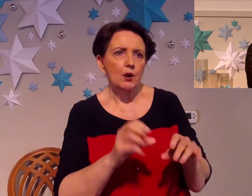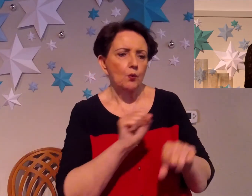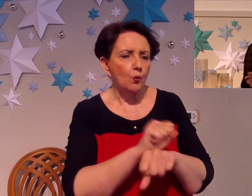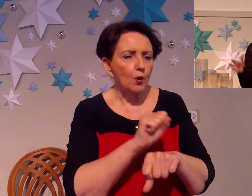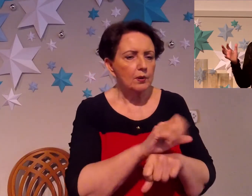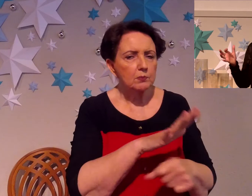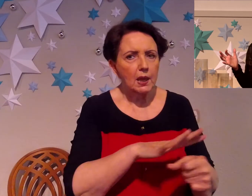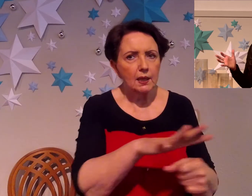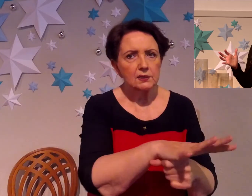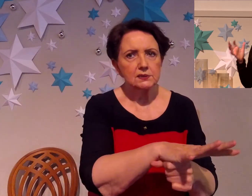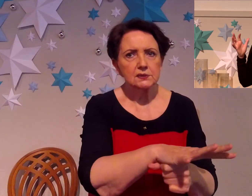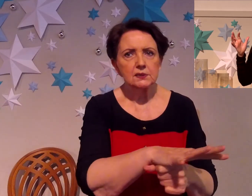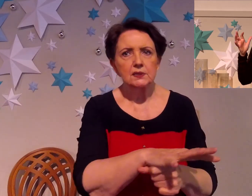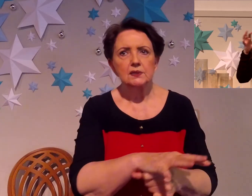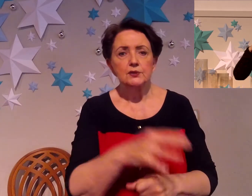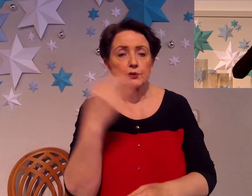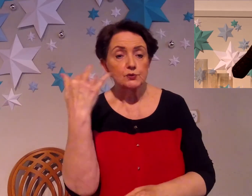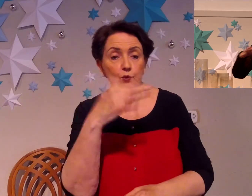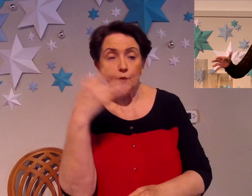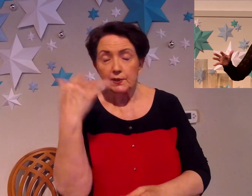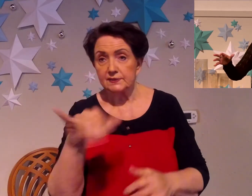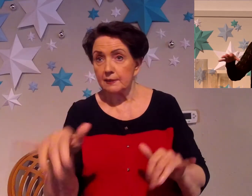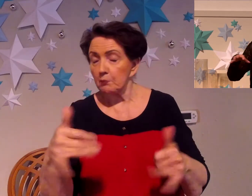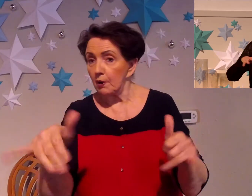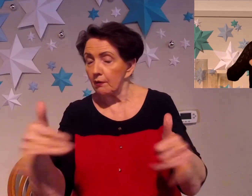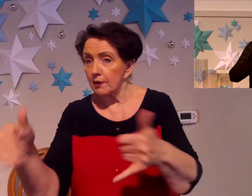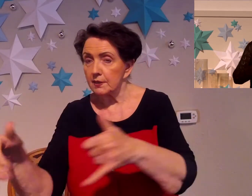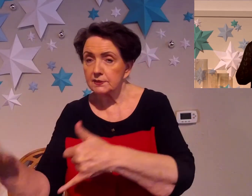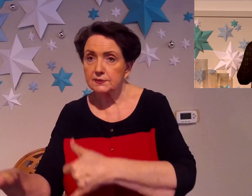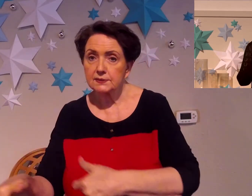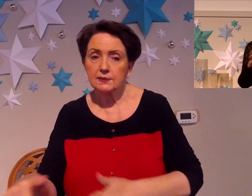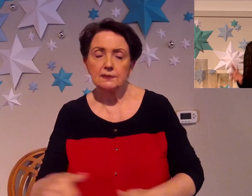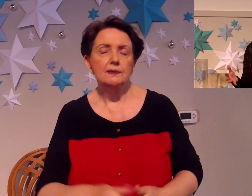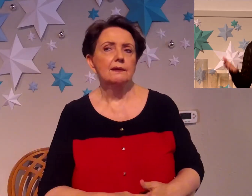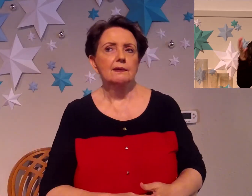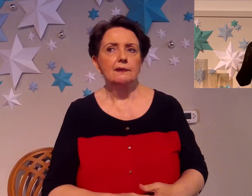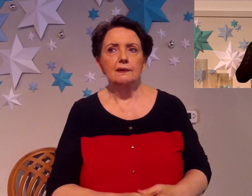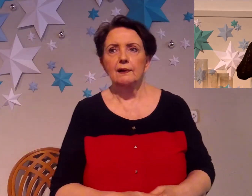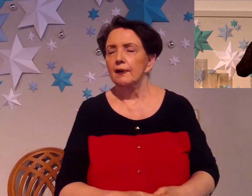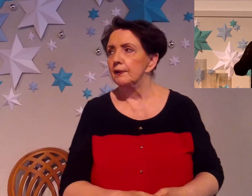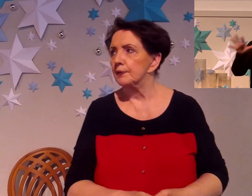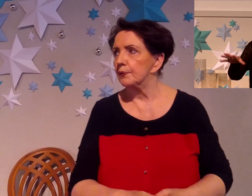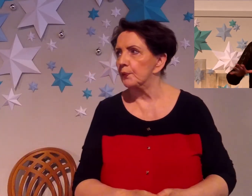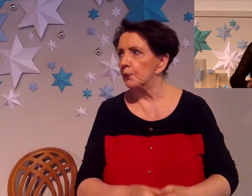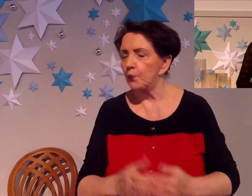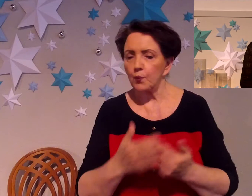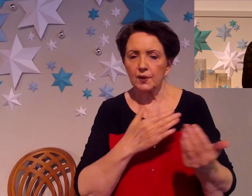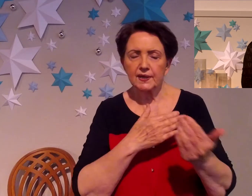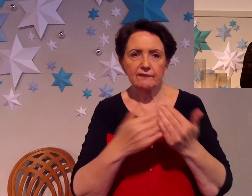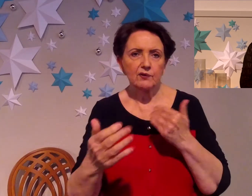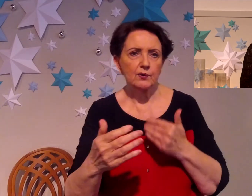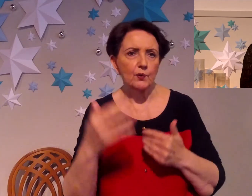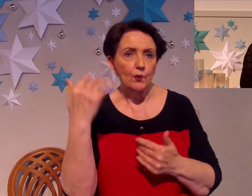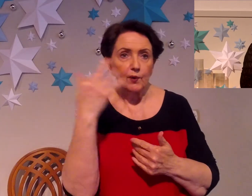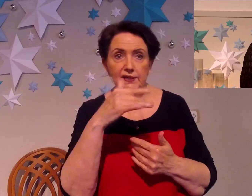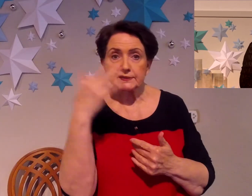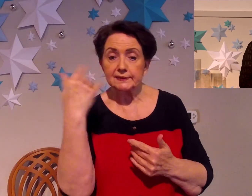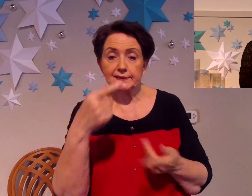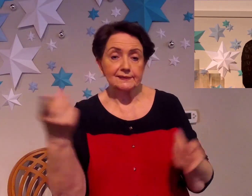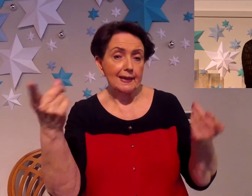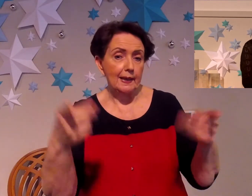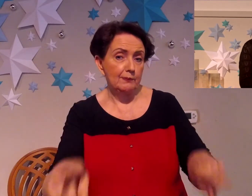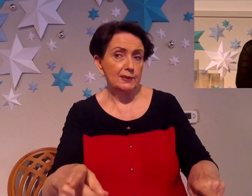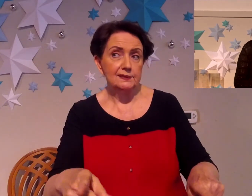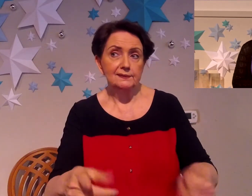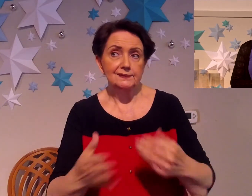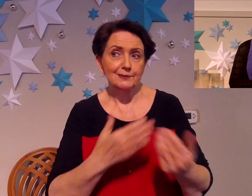those crazy holiday parties that companies have, and whatever craziness goes on,